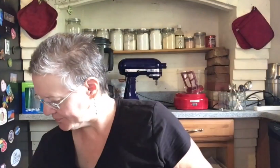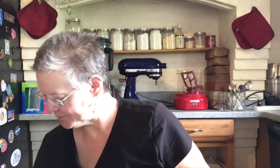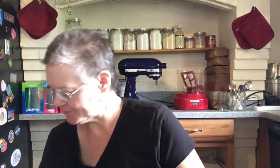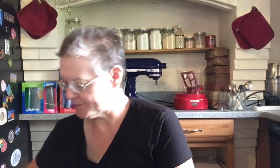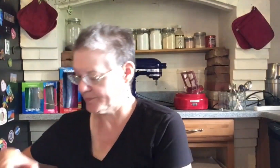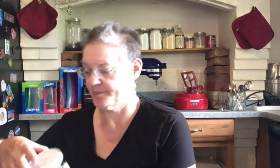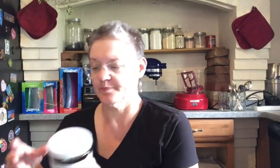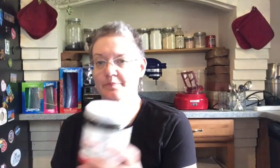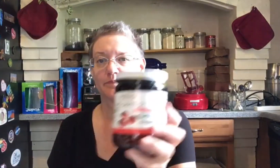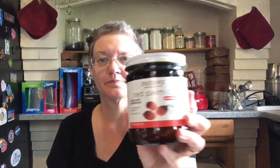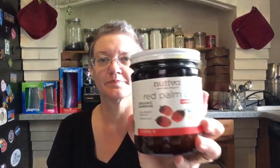375.